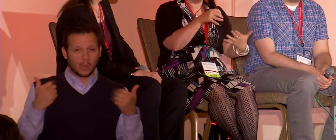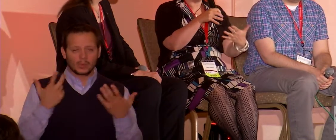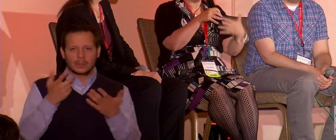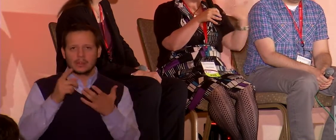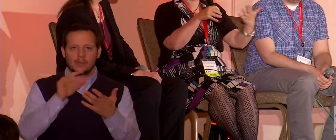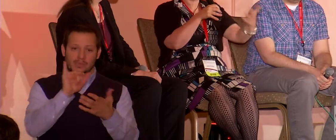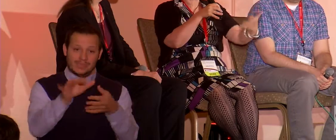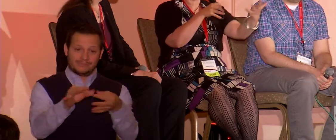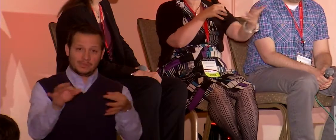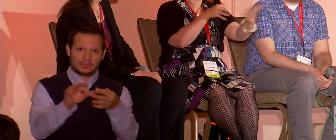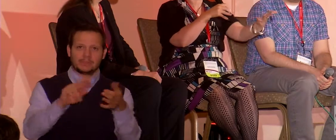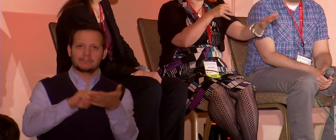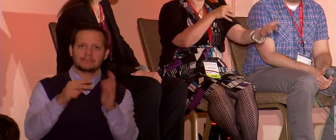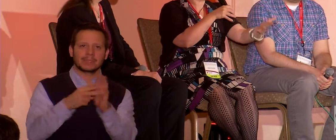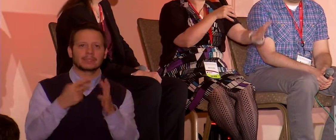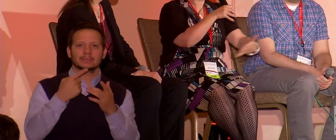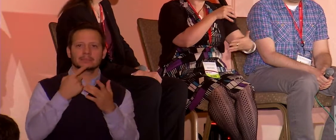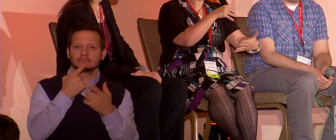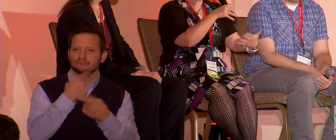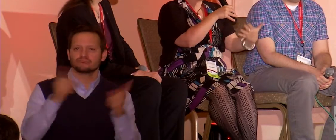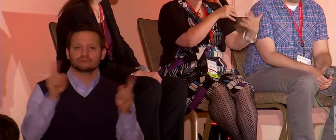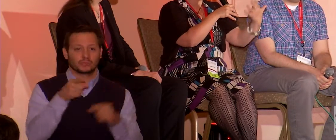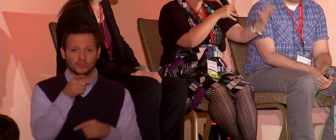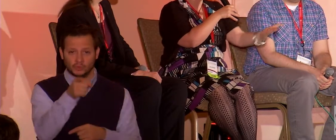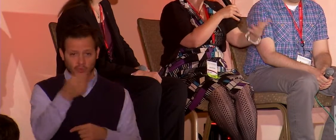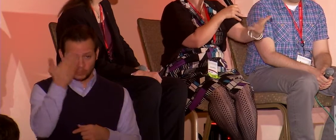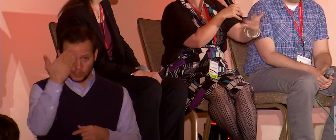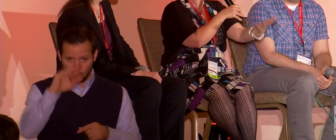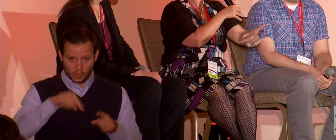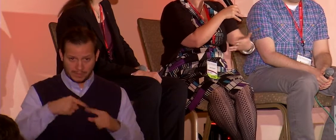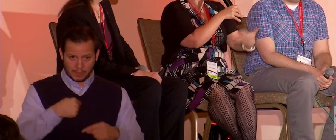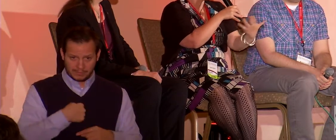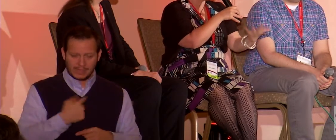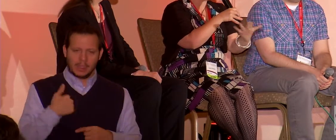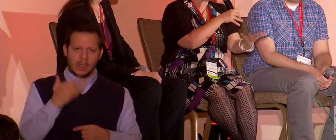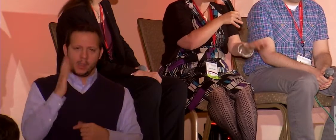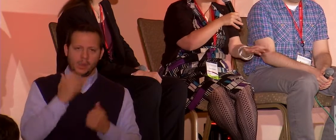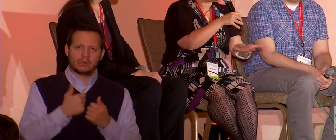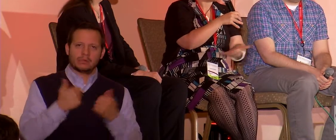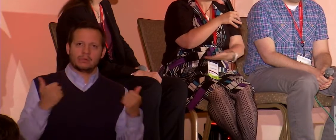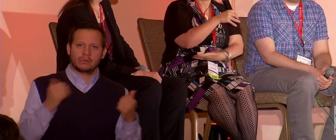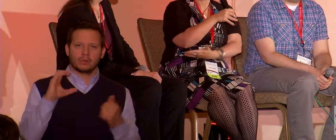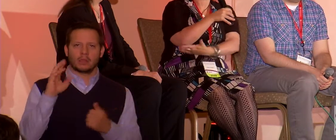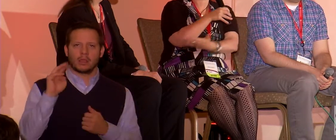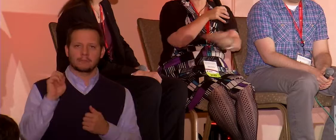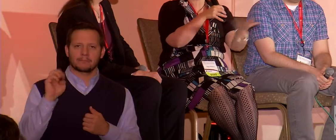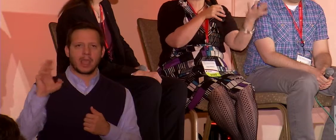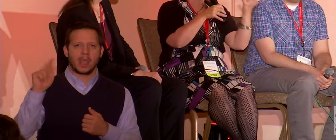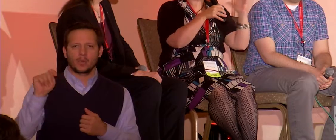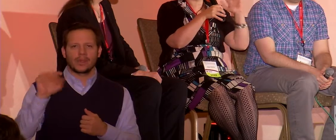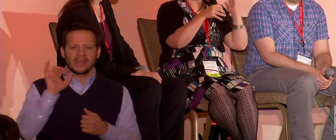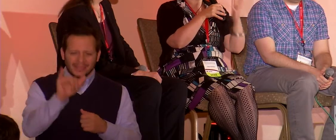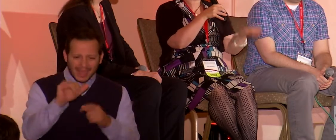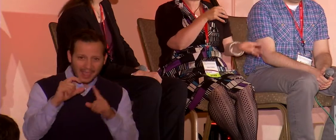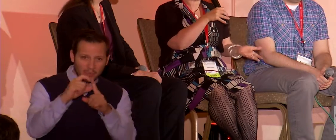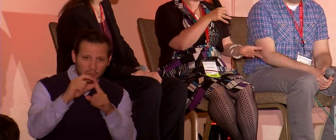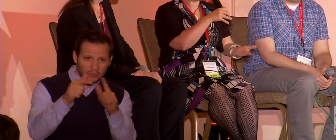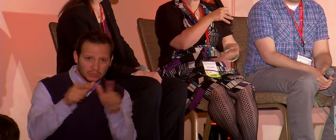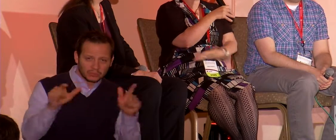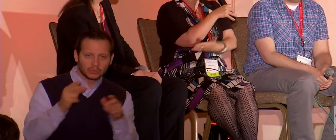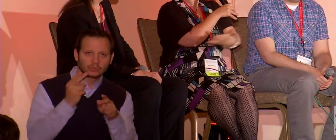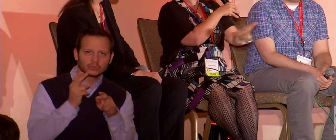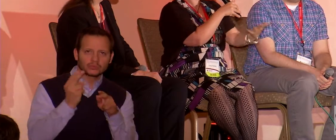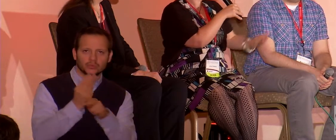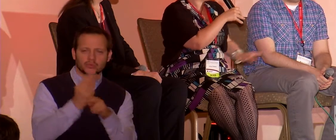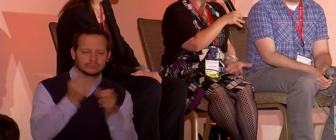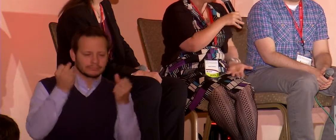mean disclosing something about yourself that people probably don't know and might have a problem with. That's been used for decades now